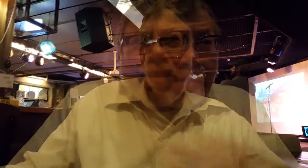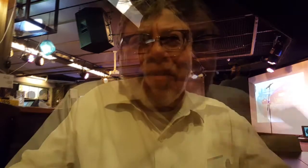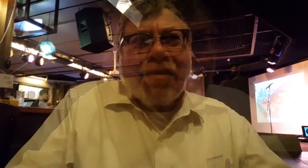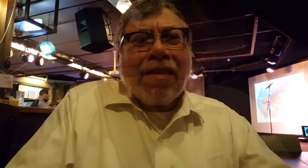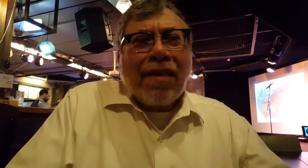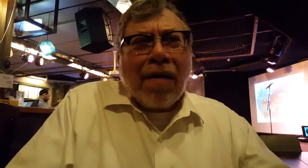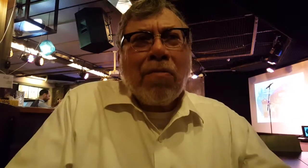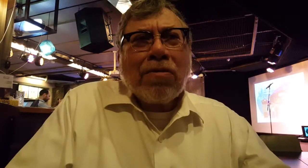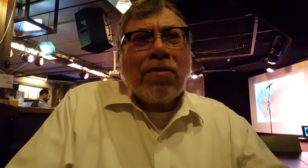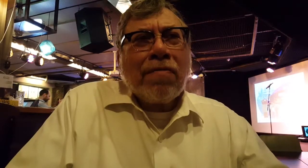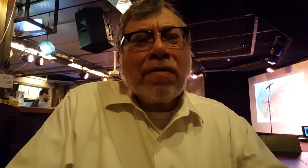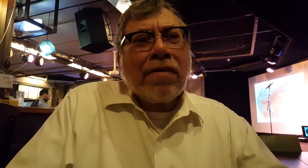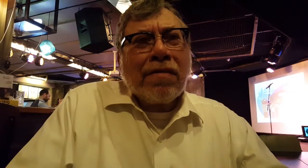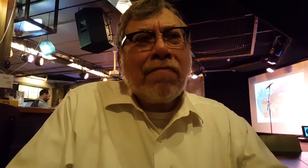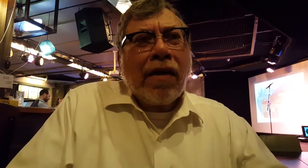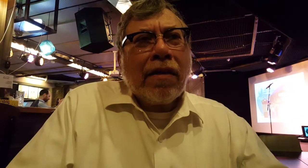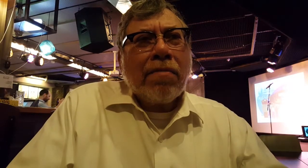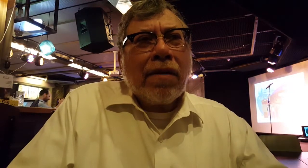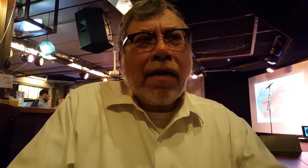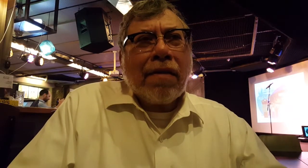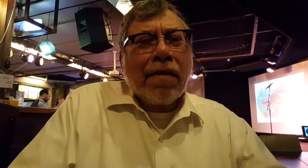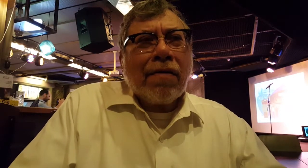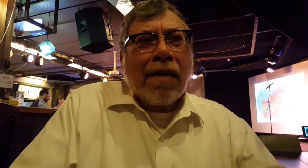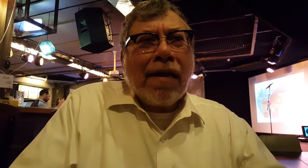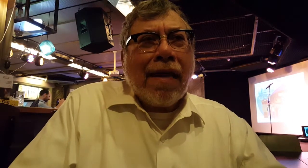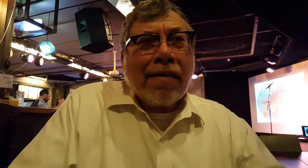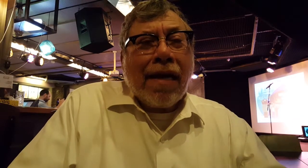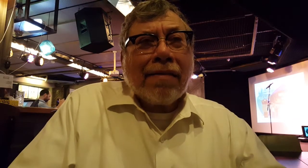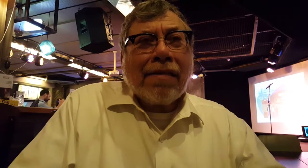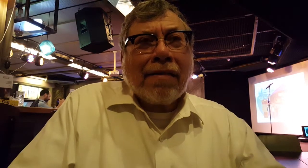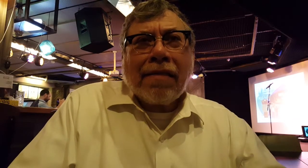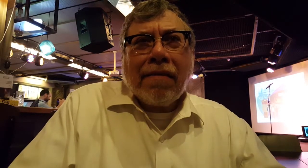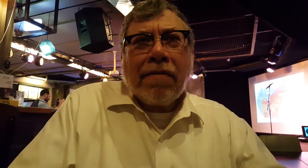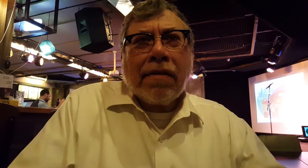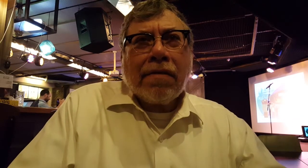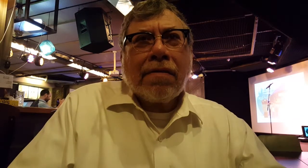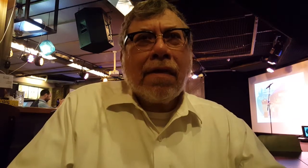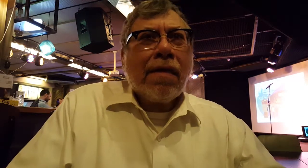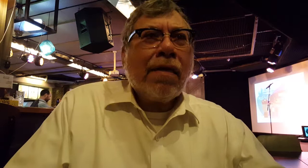There's a lot more services available out there and sensitivities